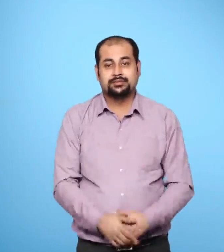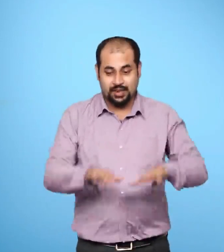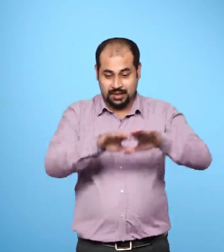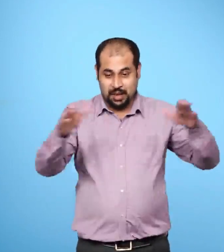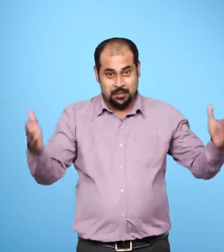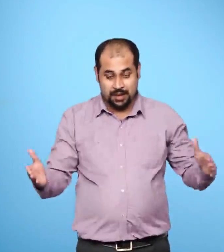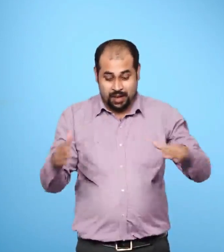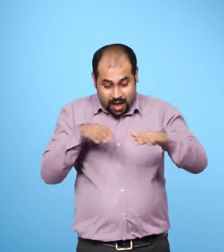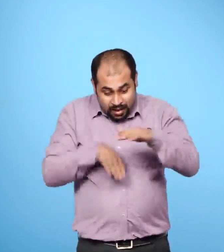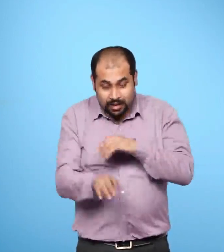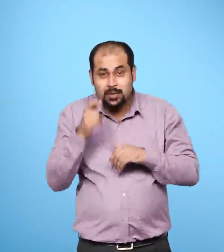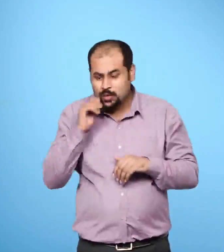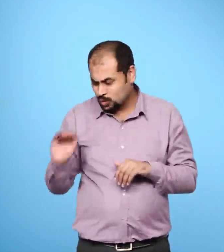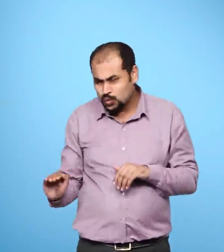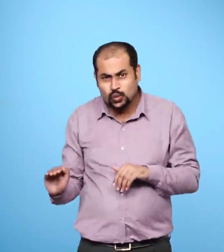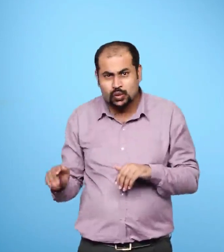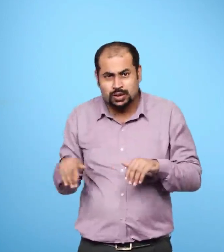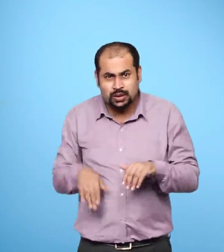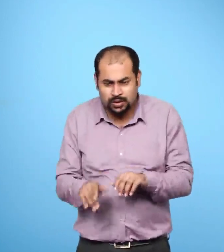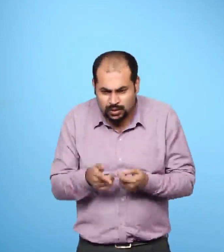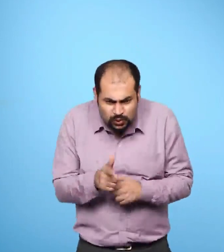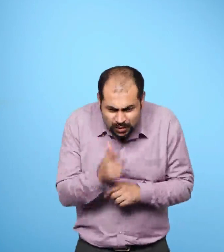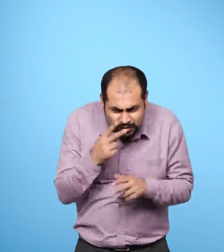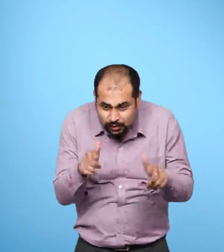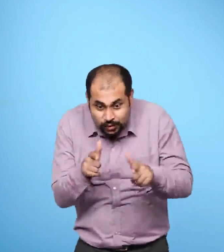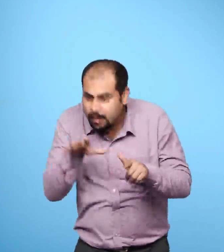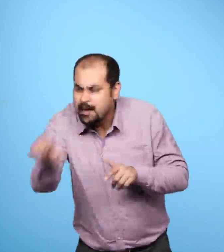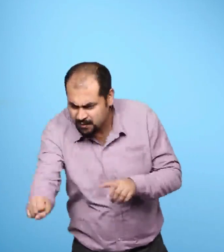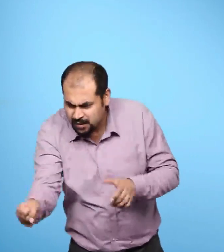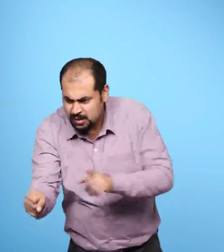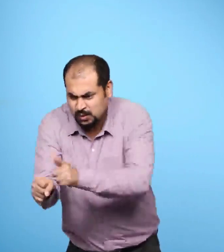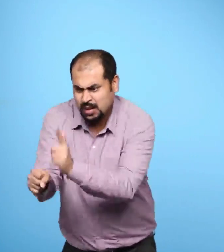A boy is trying to catch rats under the table.